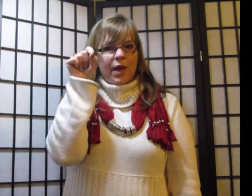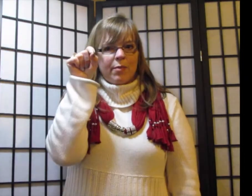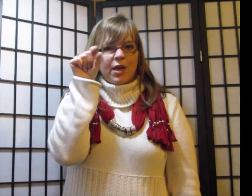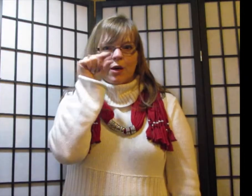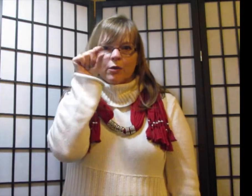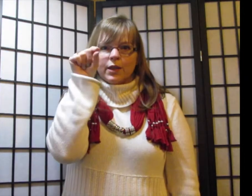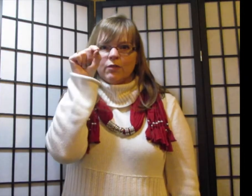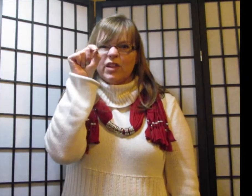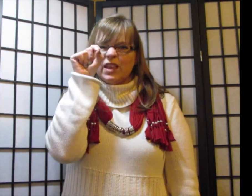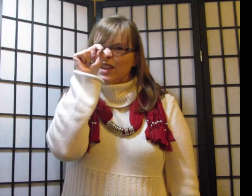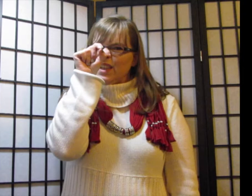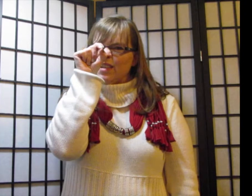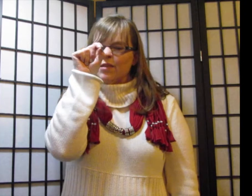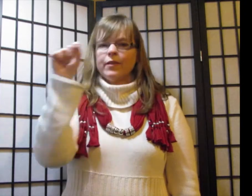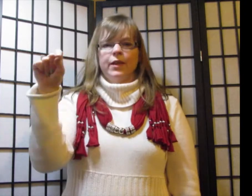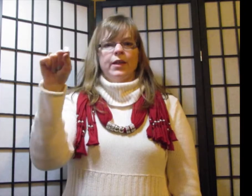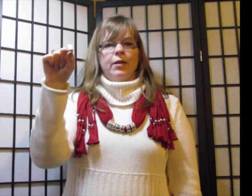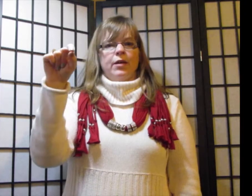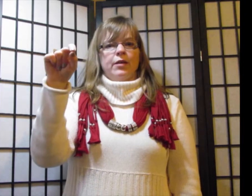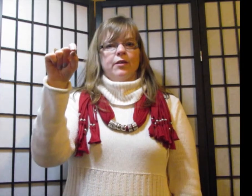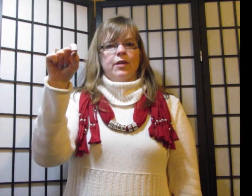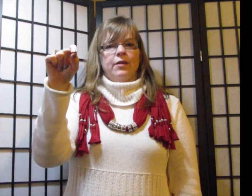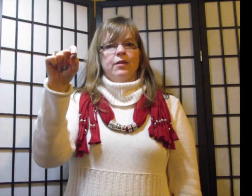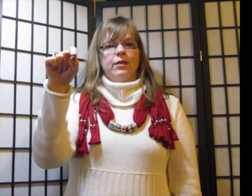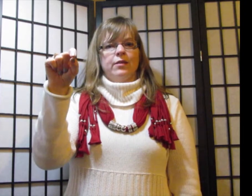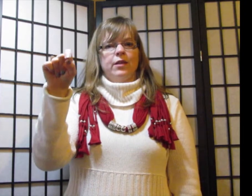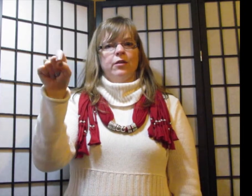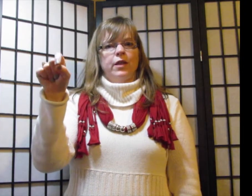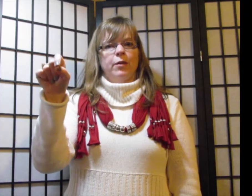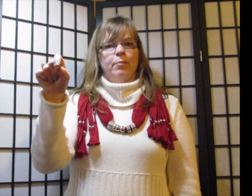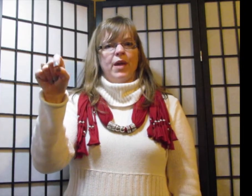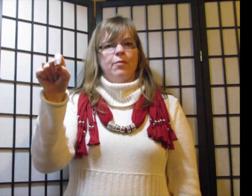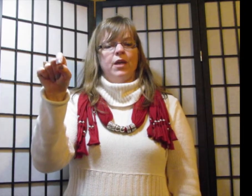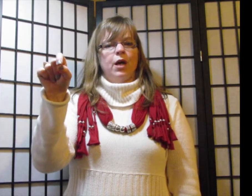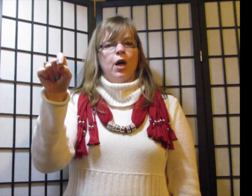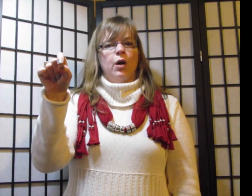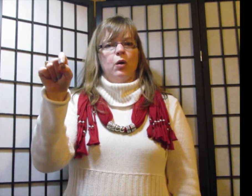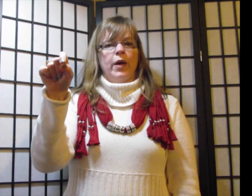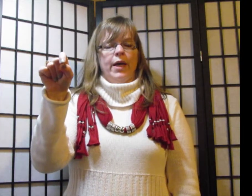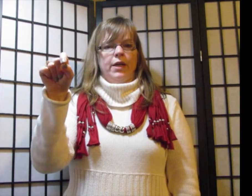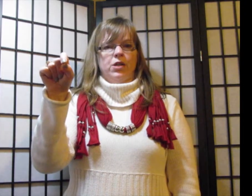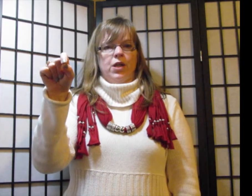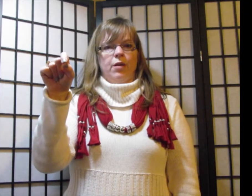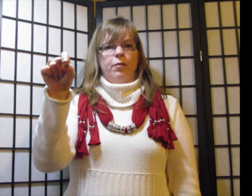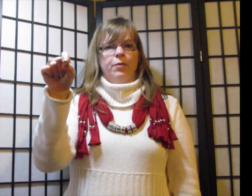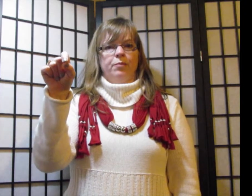Baby O, real little. So this is considered the baby O hand shape.